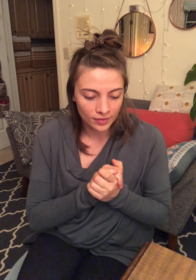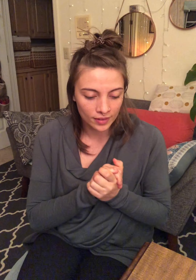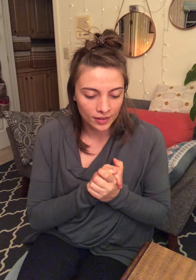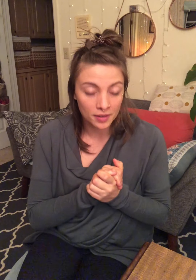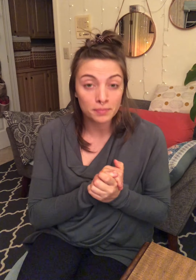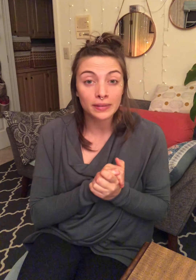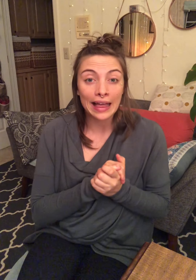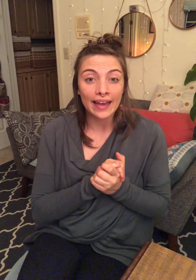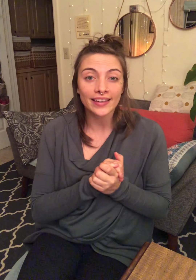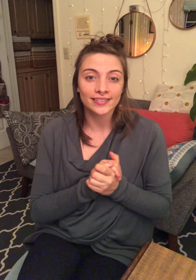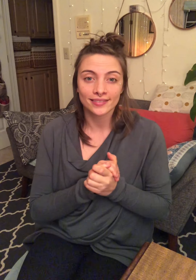play,